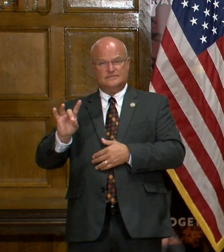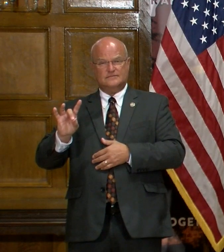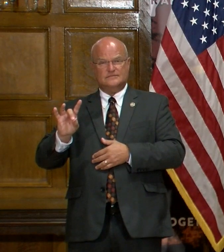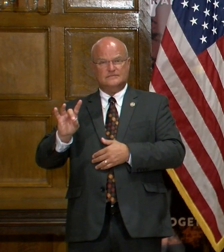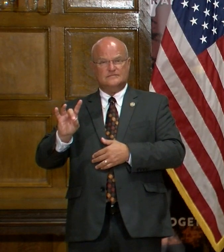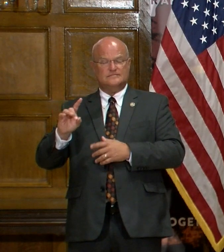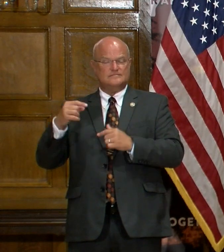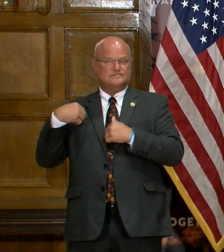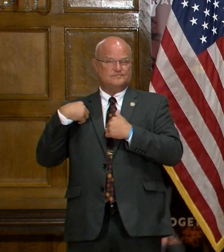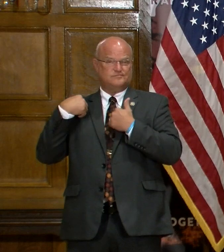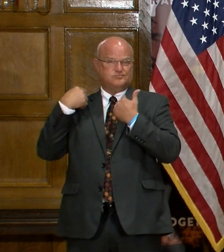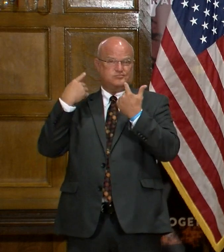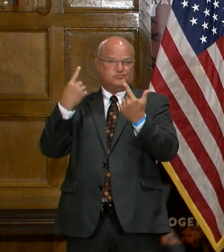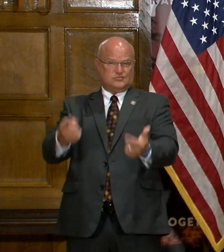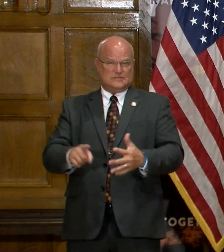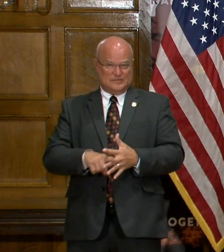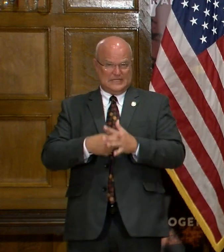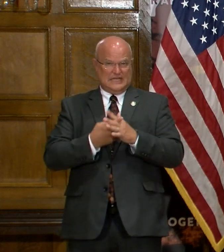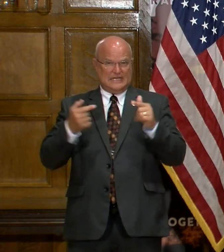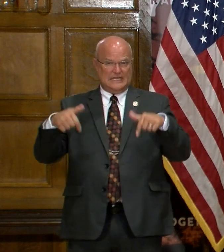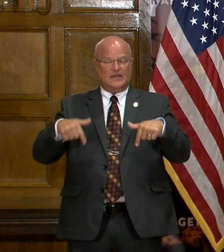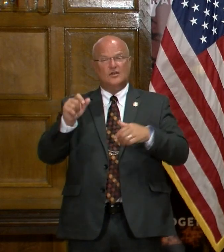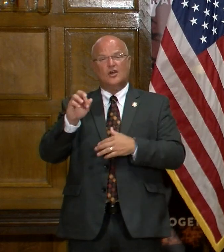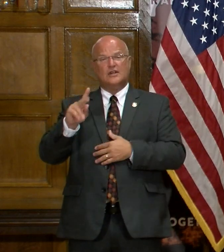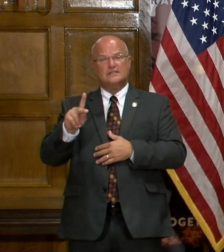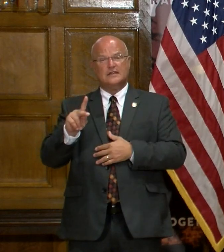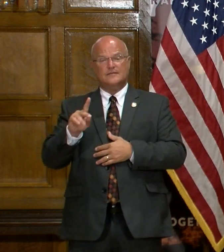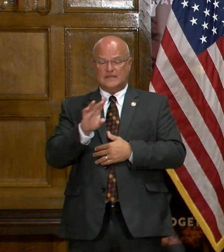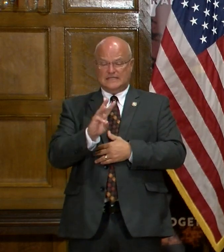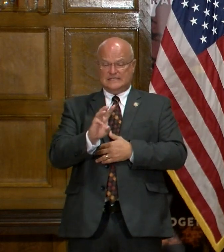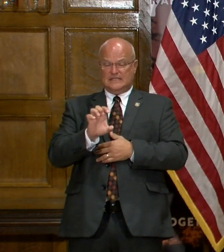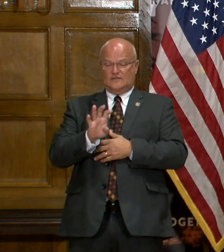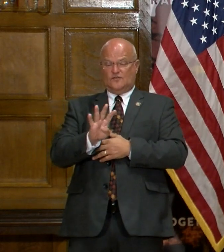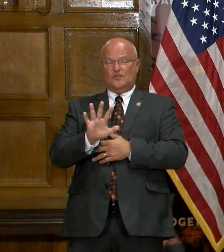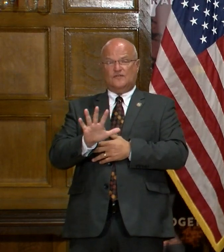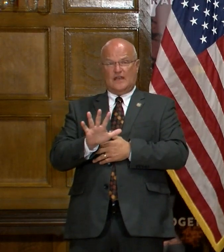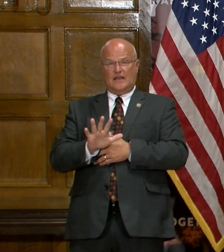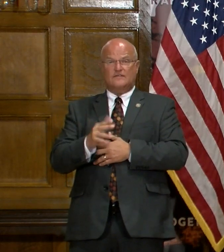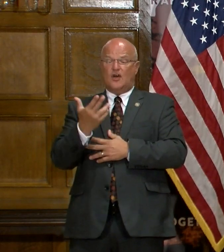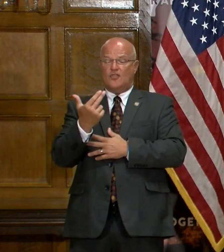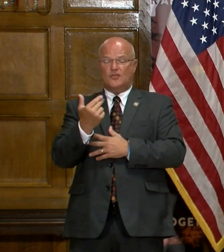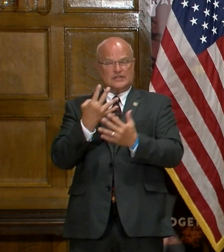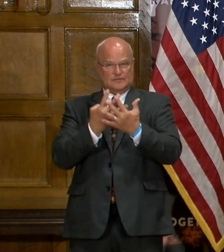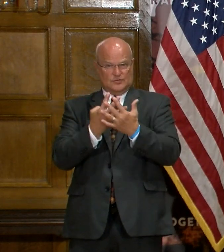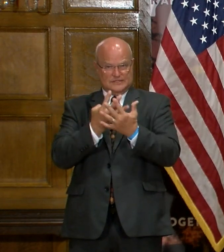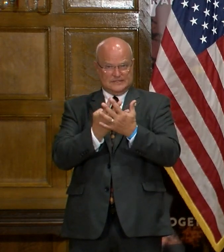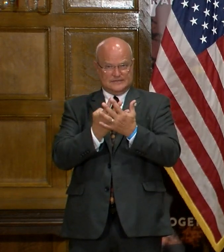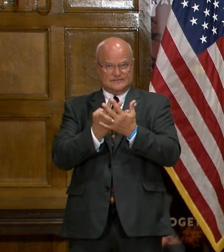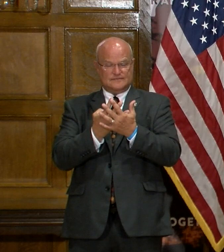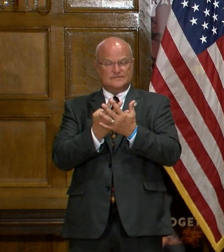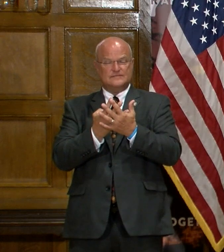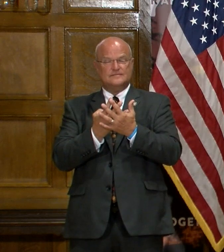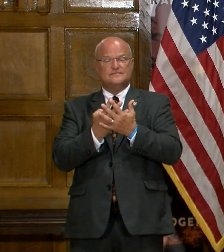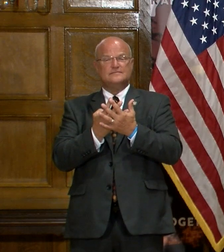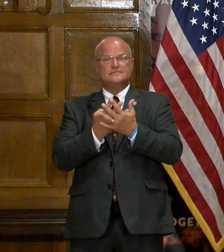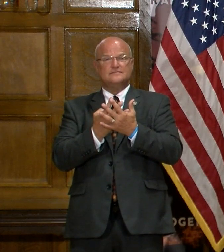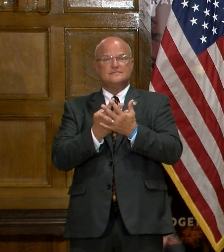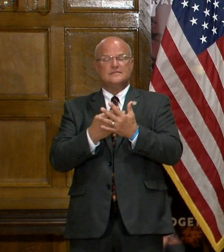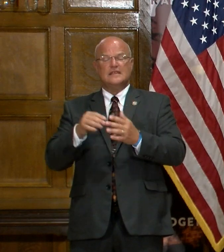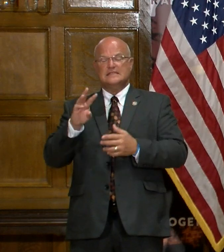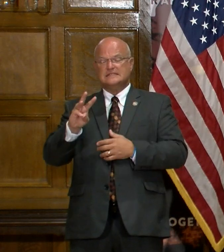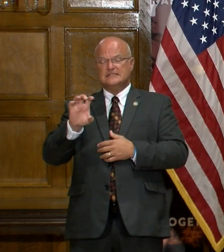cumulative cases here in the state of Arkansas. Of the 645, 13 of them are in correctional facilities,